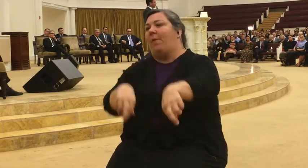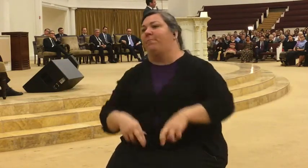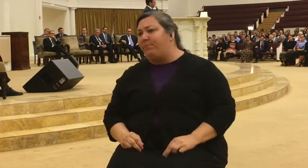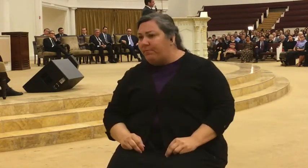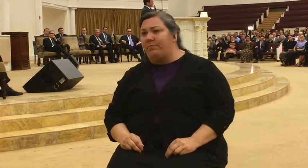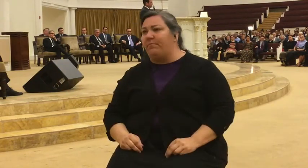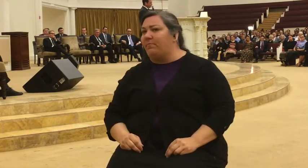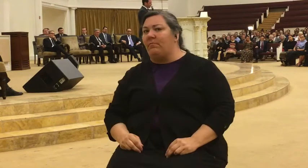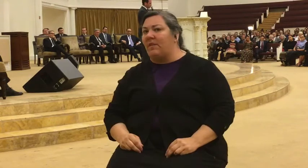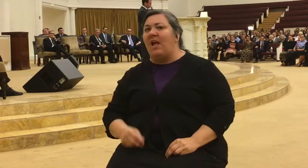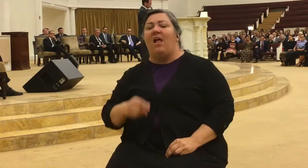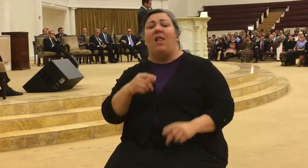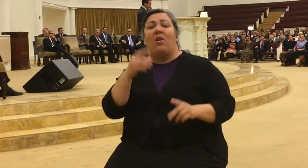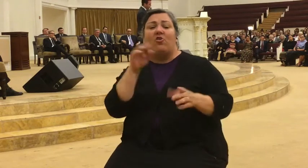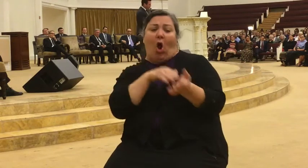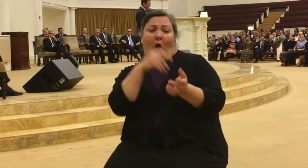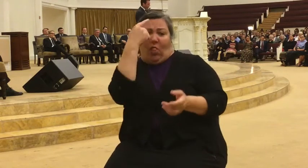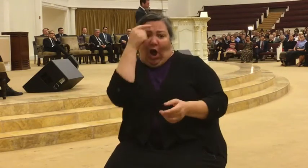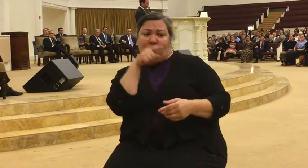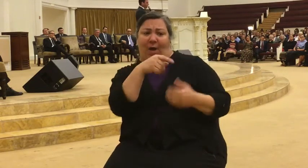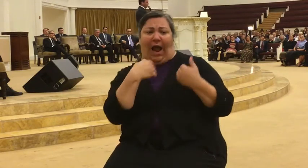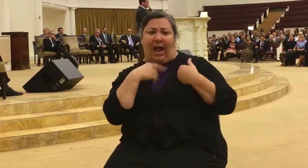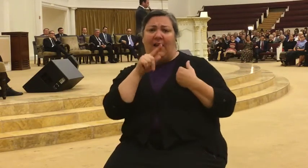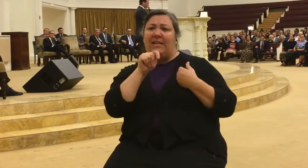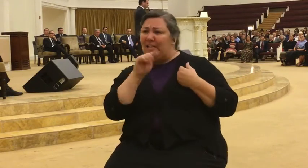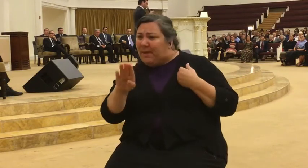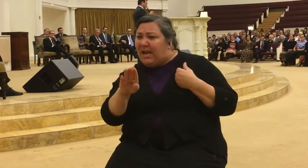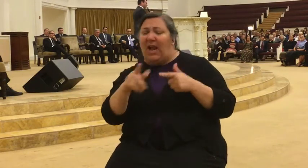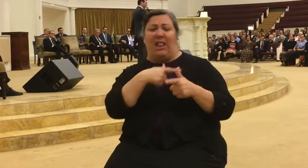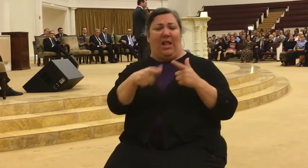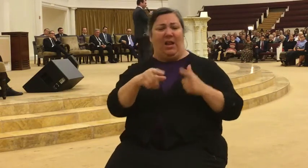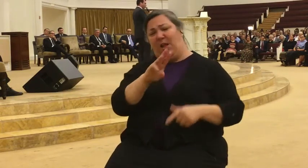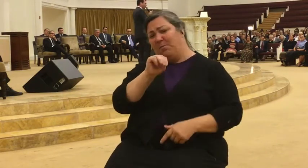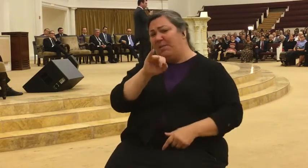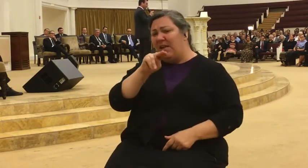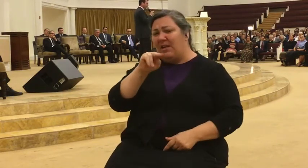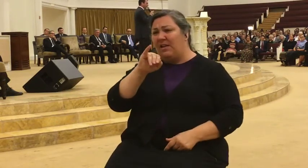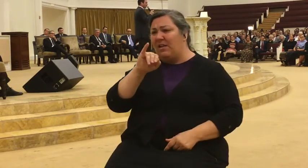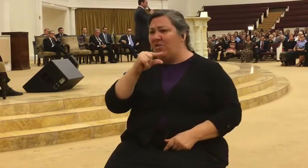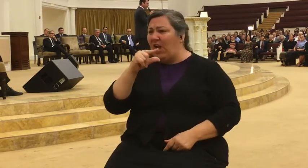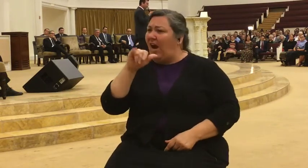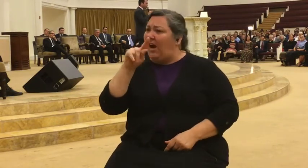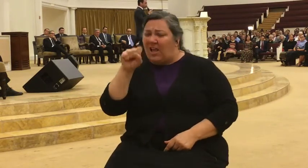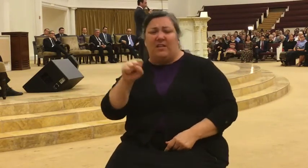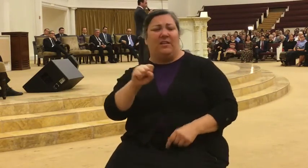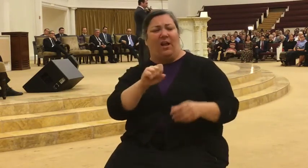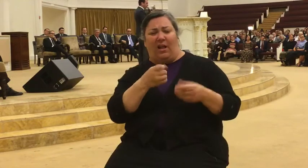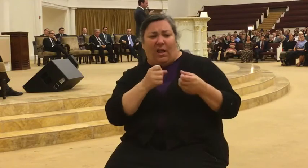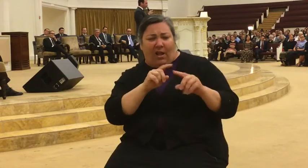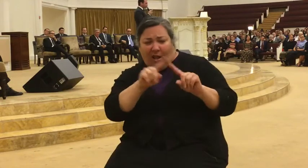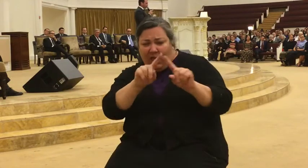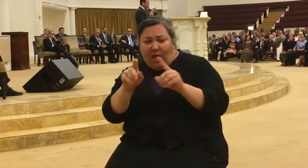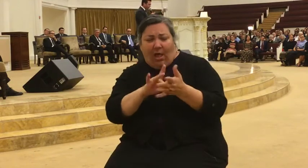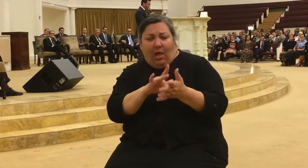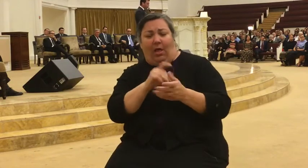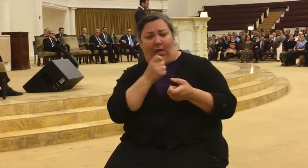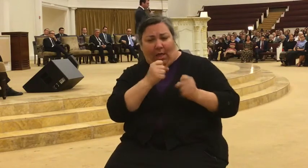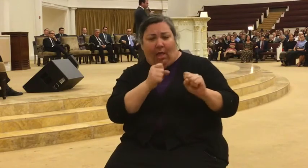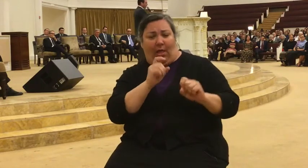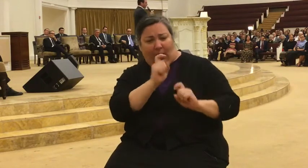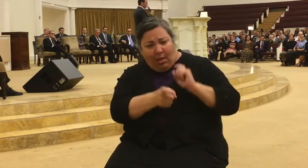treated for tuberculosis and then meningitis, but no conclusive diagnosis was made. Medication after medication,